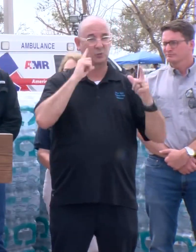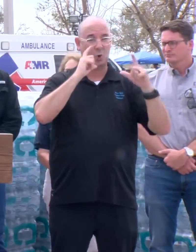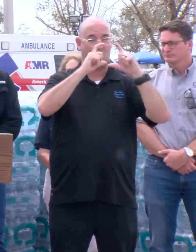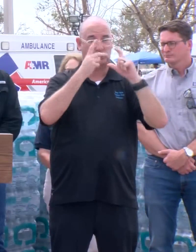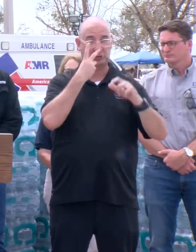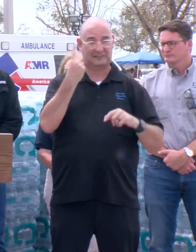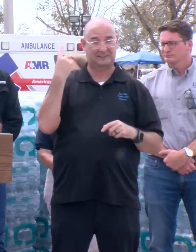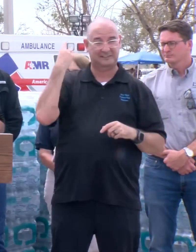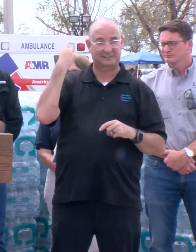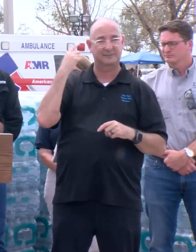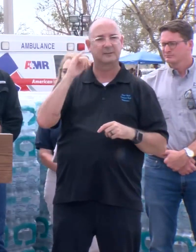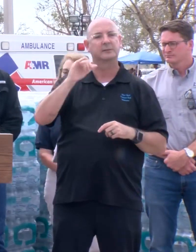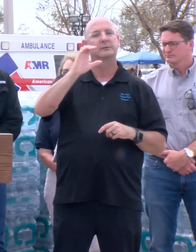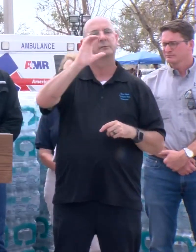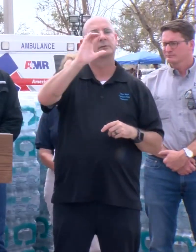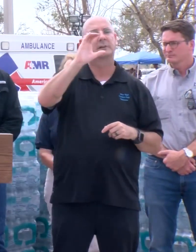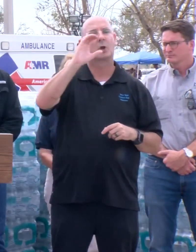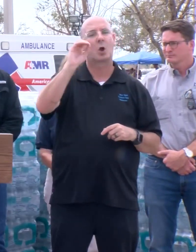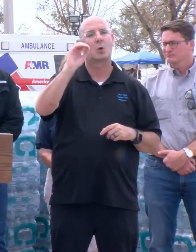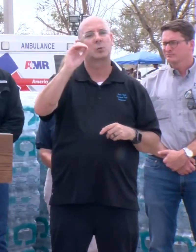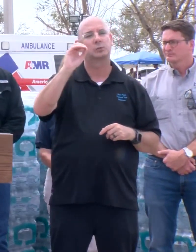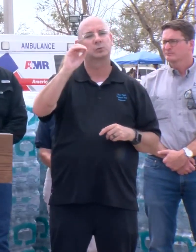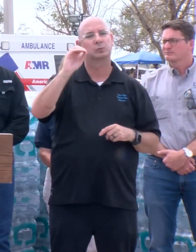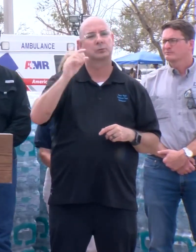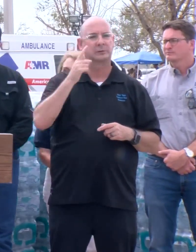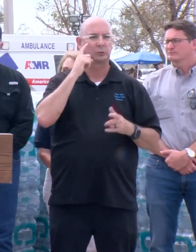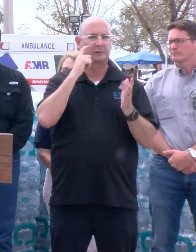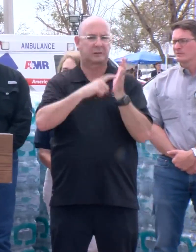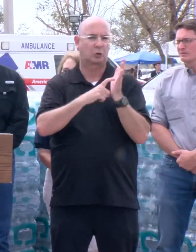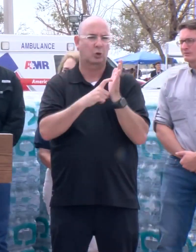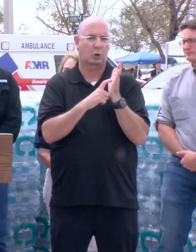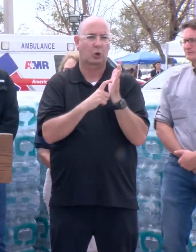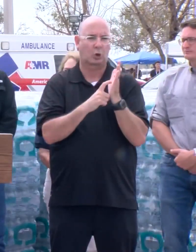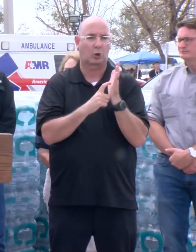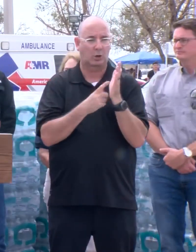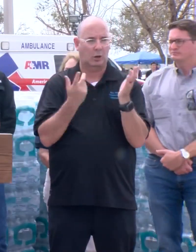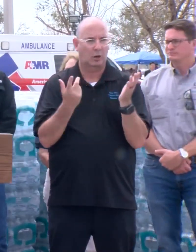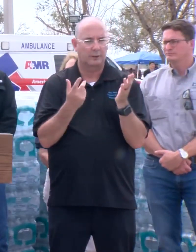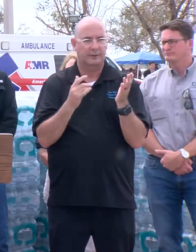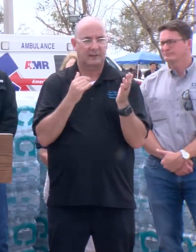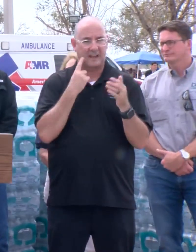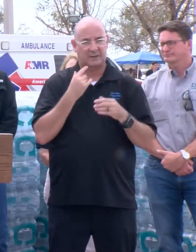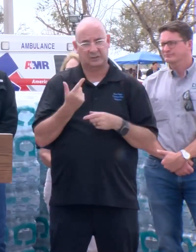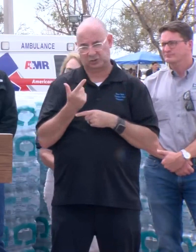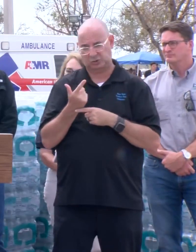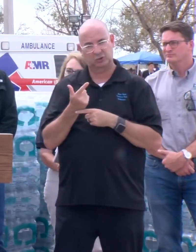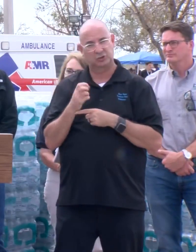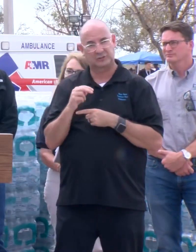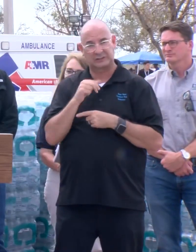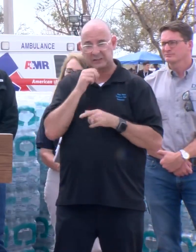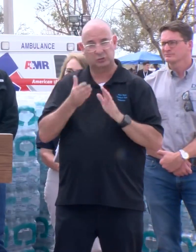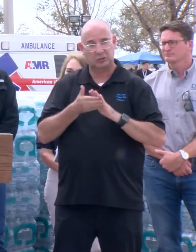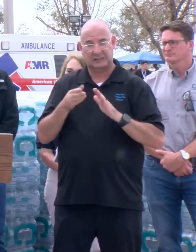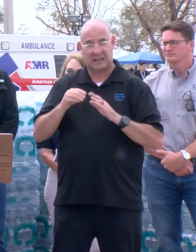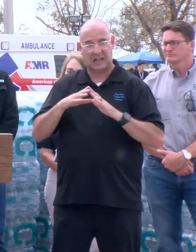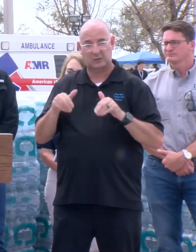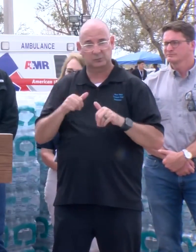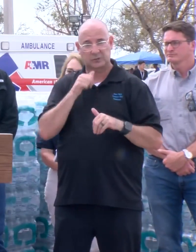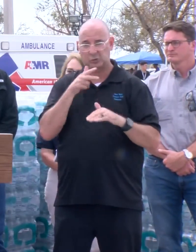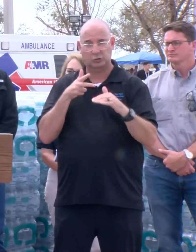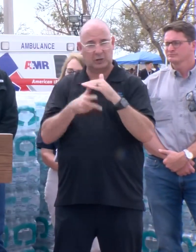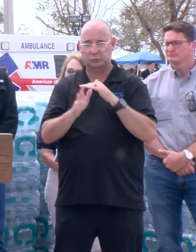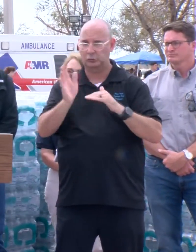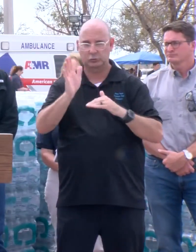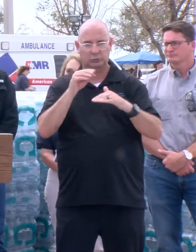right behind me, and we will give you one. You never want to run your generator anywhere inside your house. That means not in your garage either. Your garage